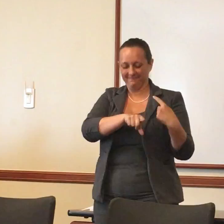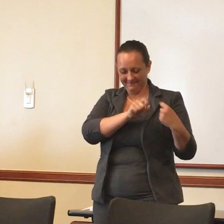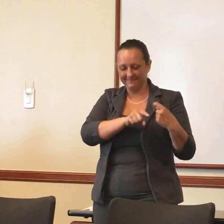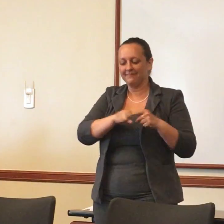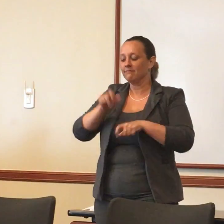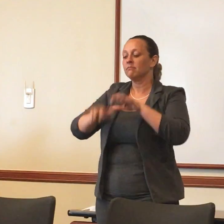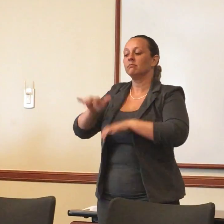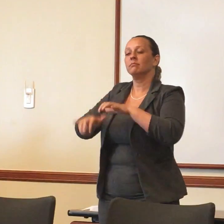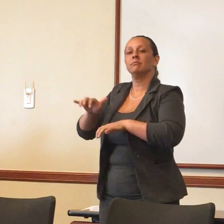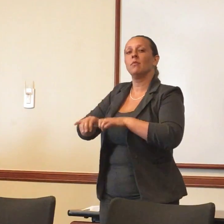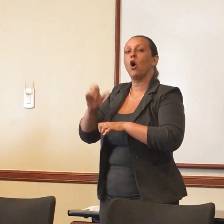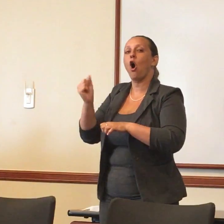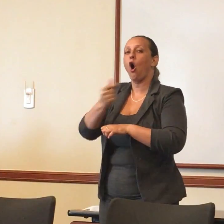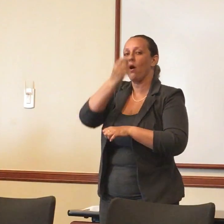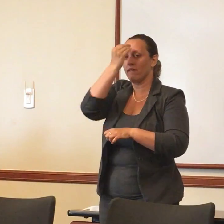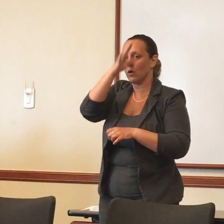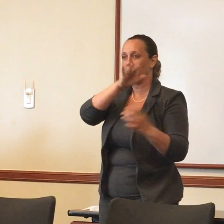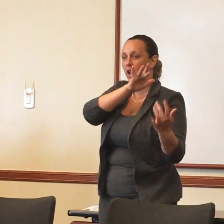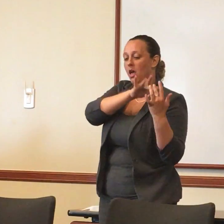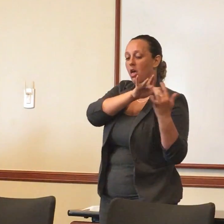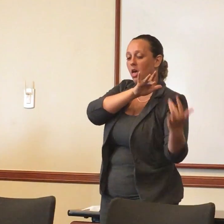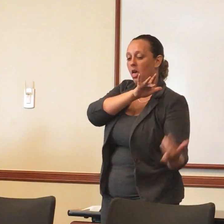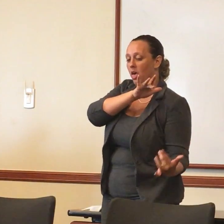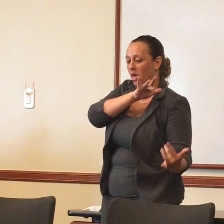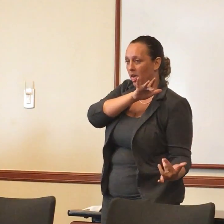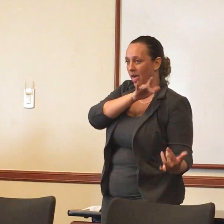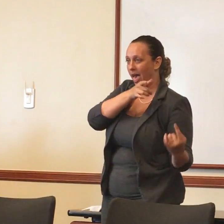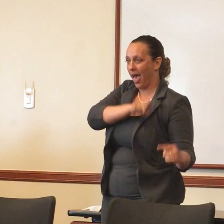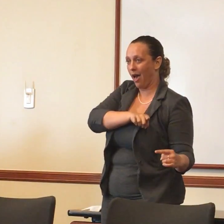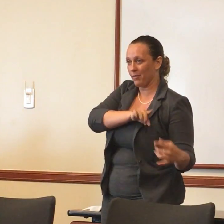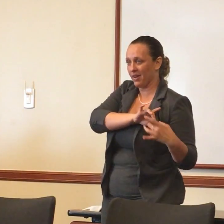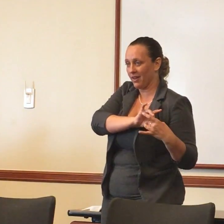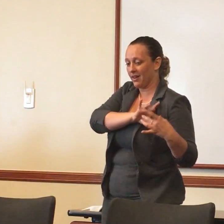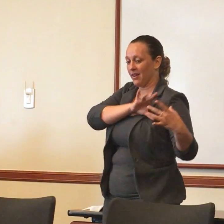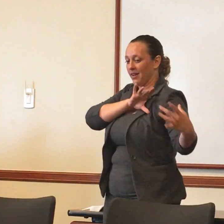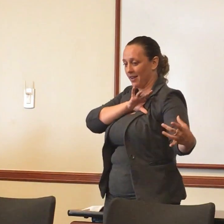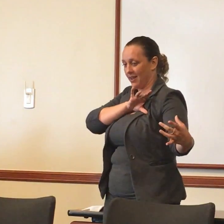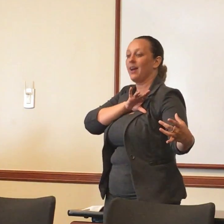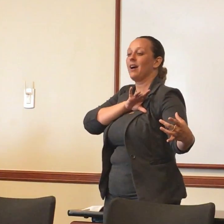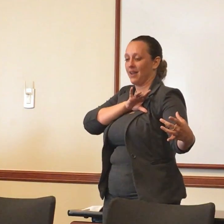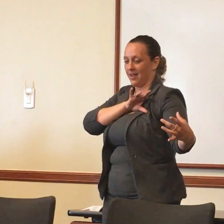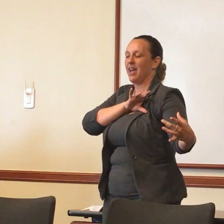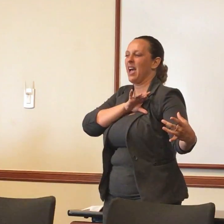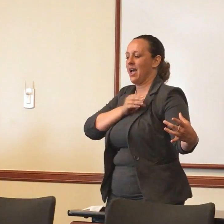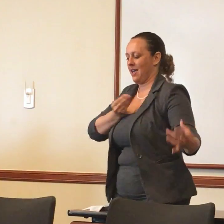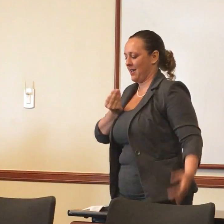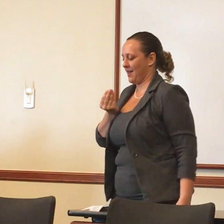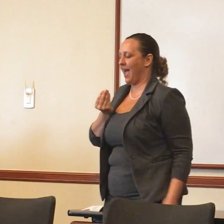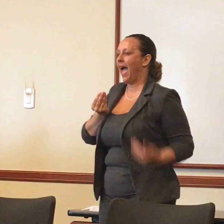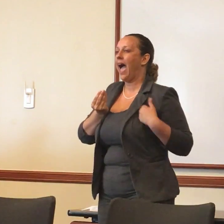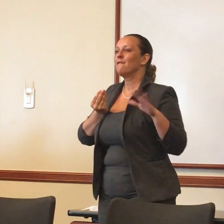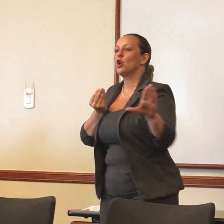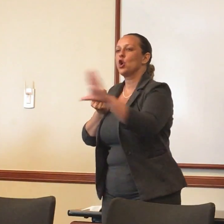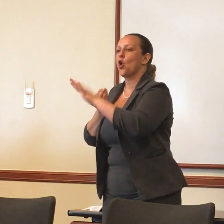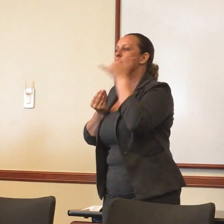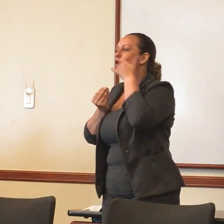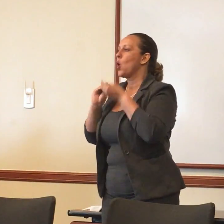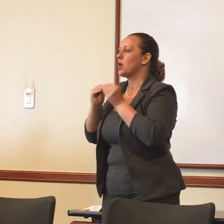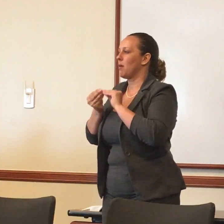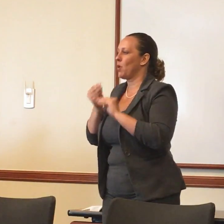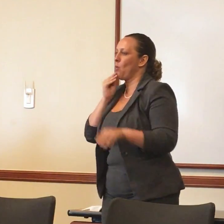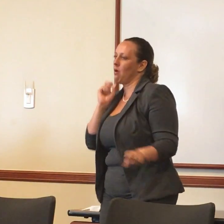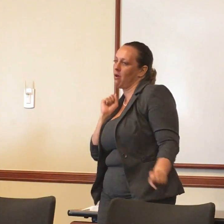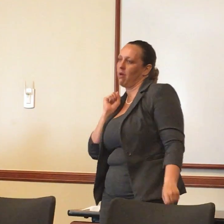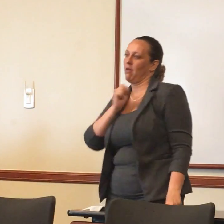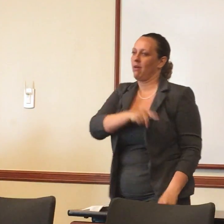response to come in. If the call does get dropped, the one thing we will receive is the phone number, so we can text back.